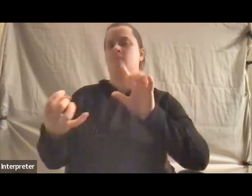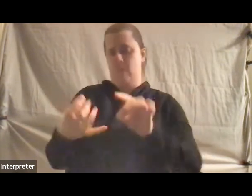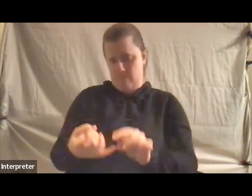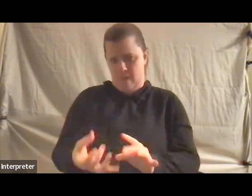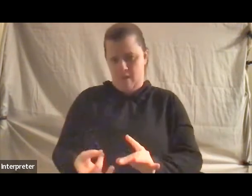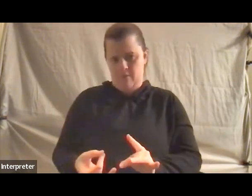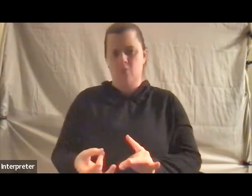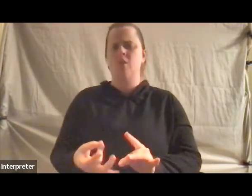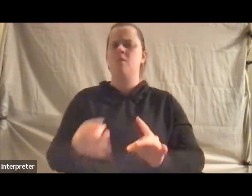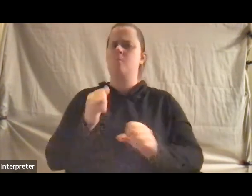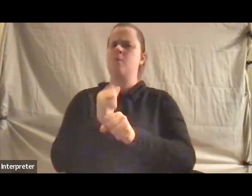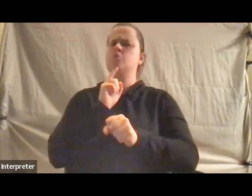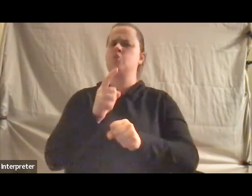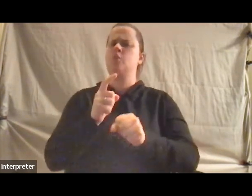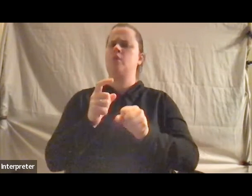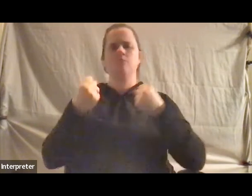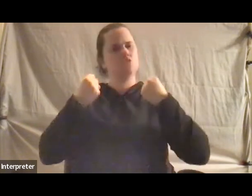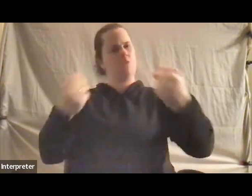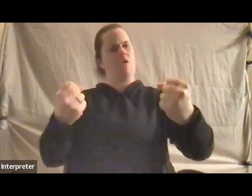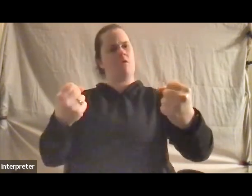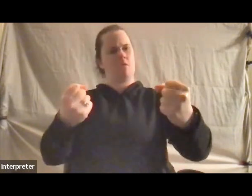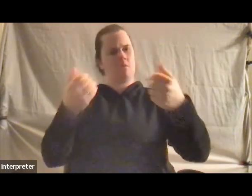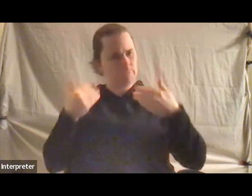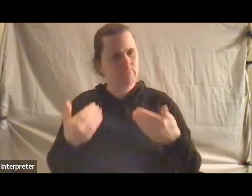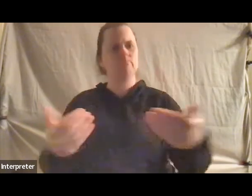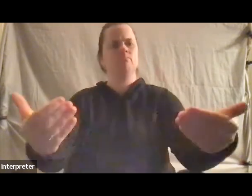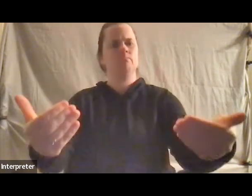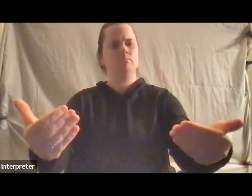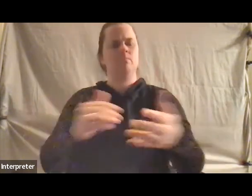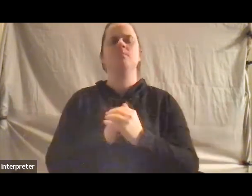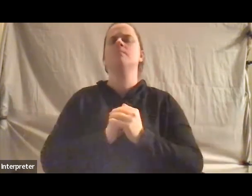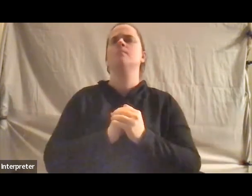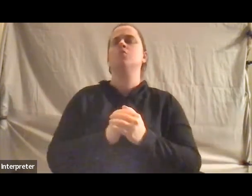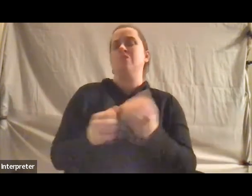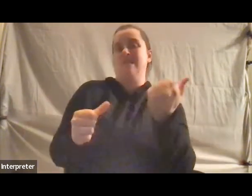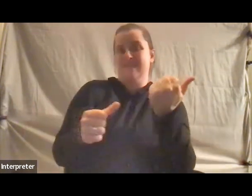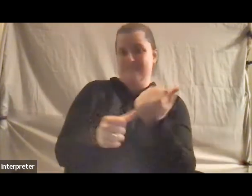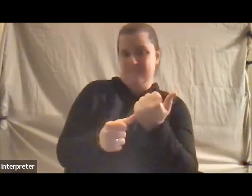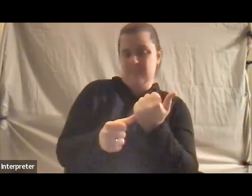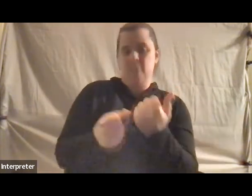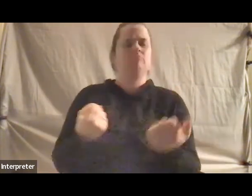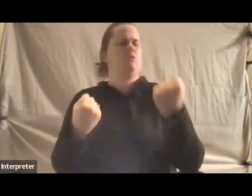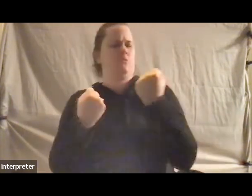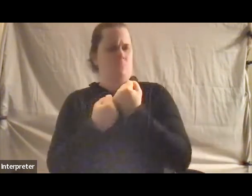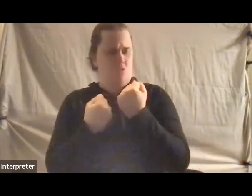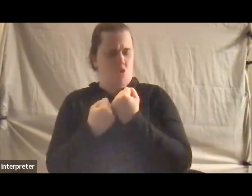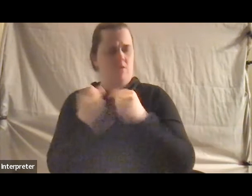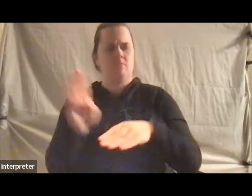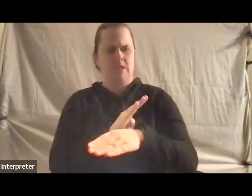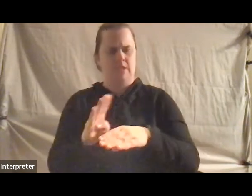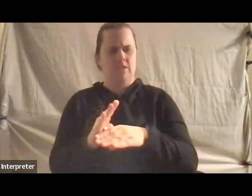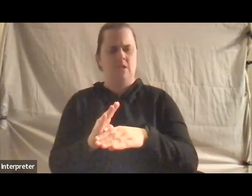we are stronger going forward. In addition to assisting and supporting businesses as we emerge from the